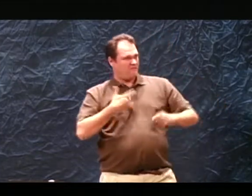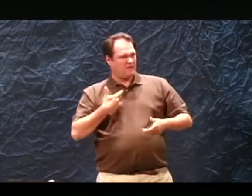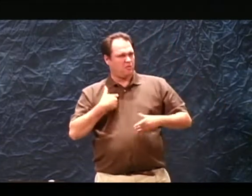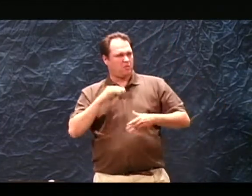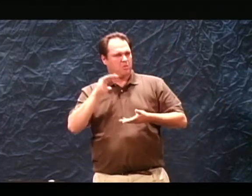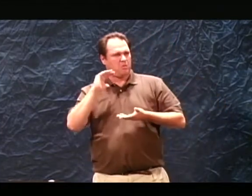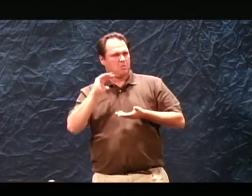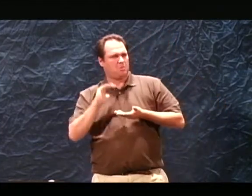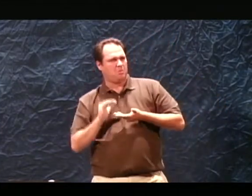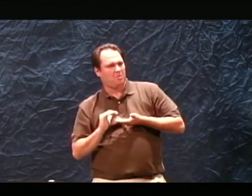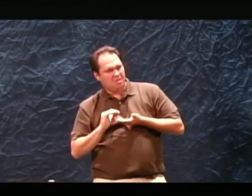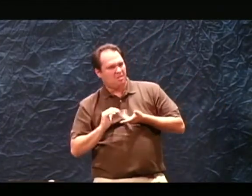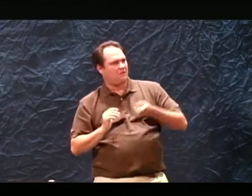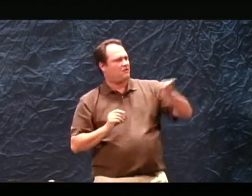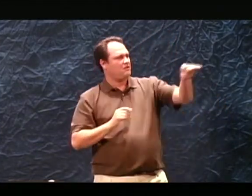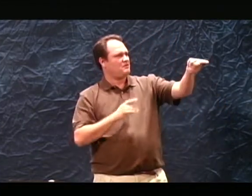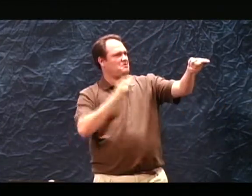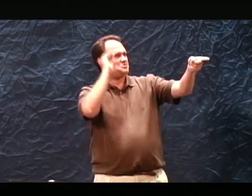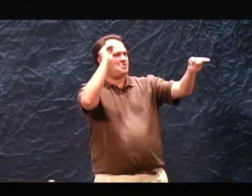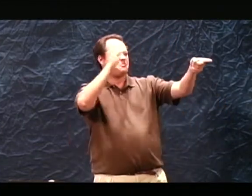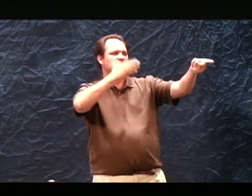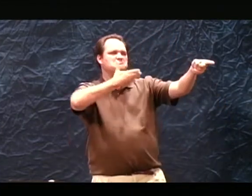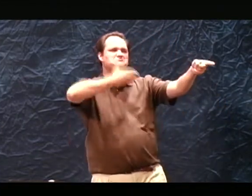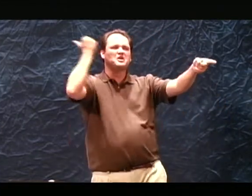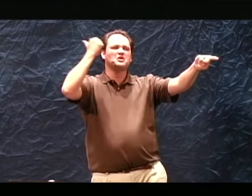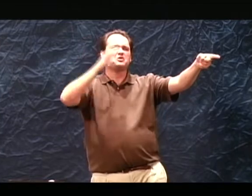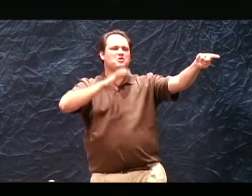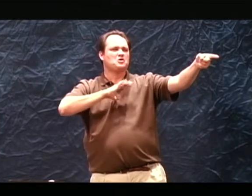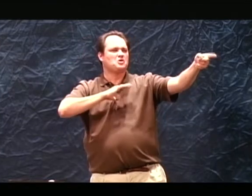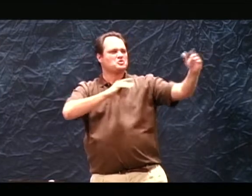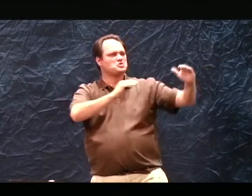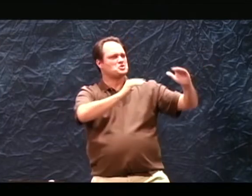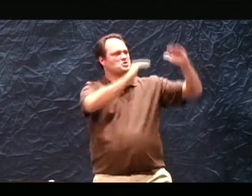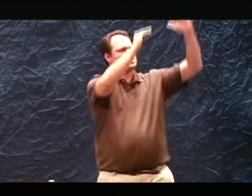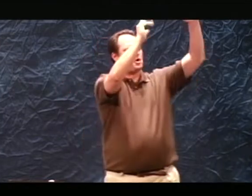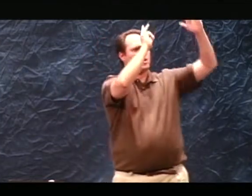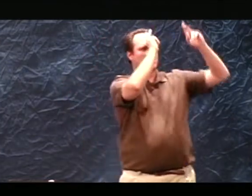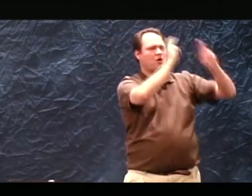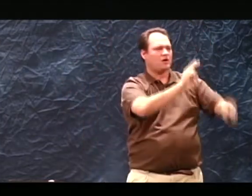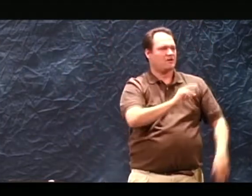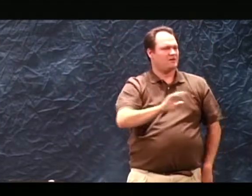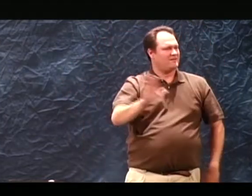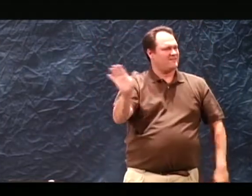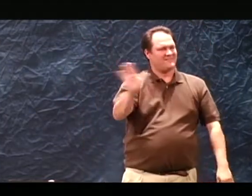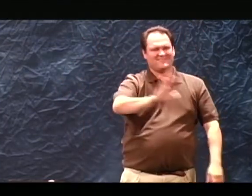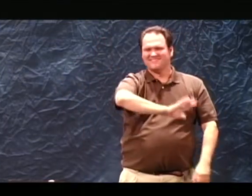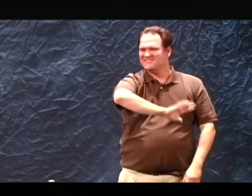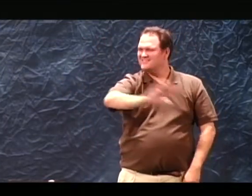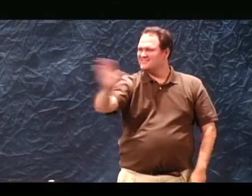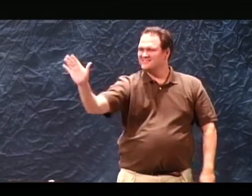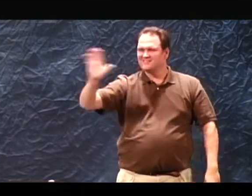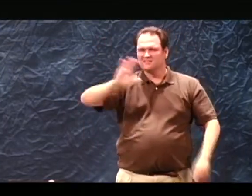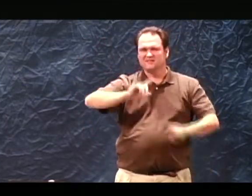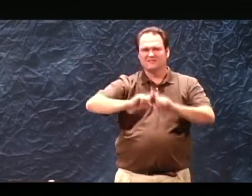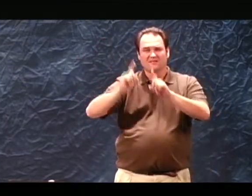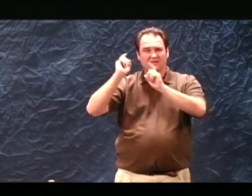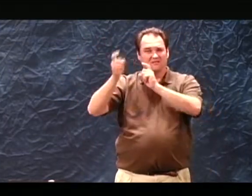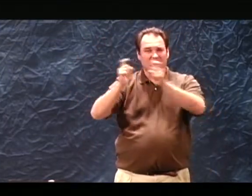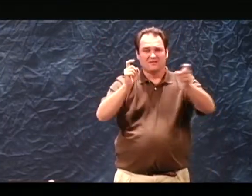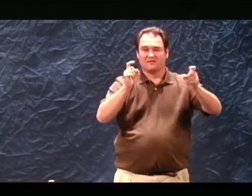god has given them different gifts and it feels as if their gift is not as important thinking that the gift of teaching or preaching